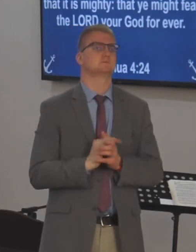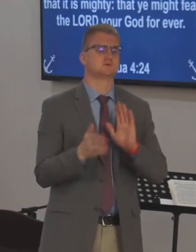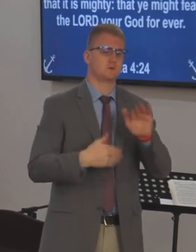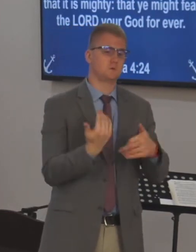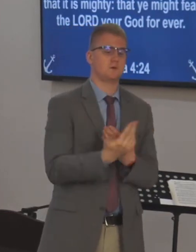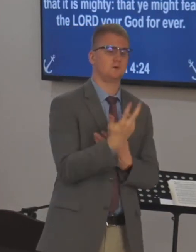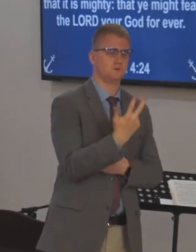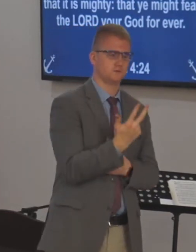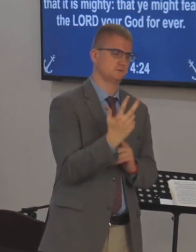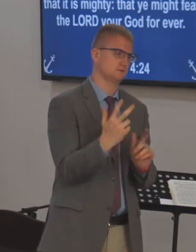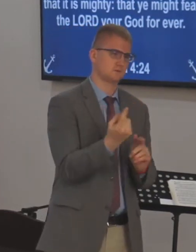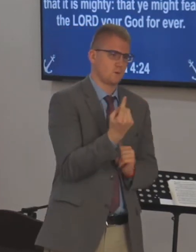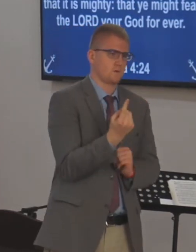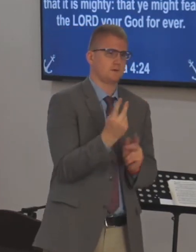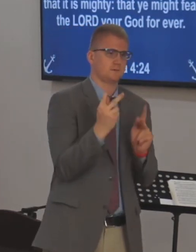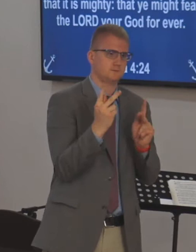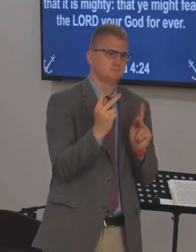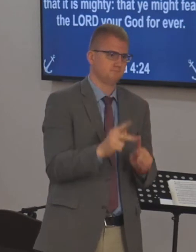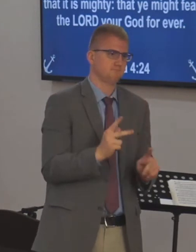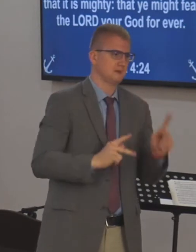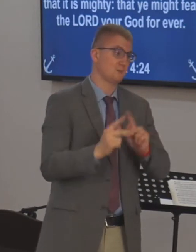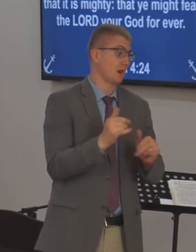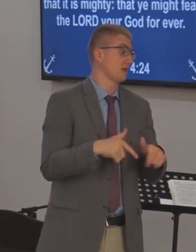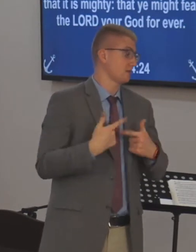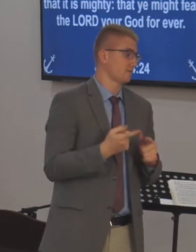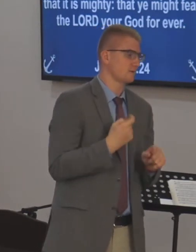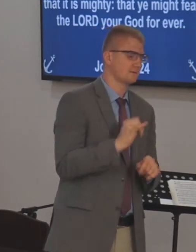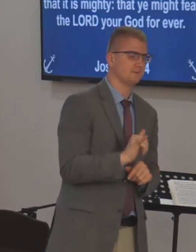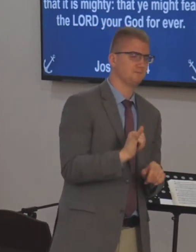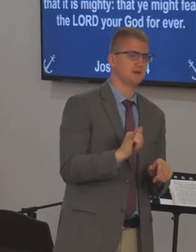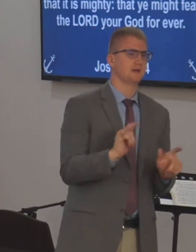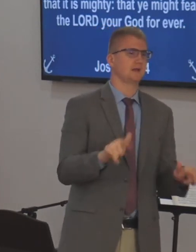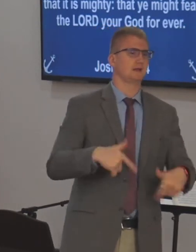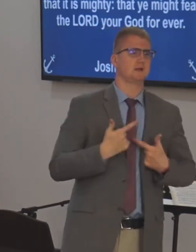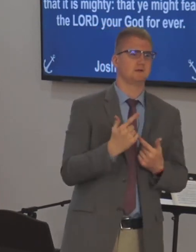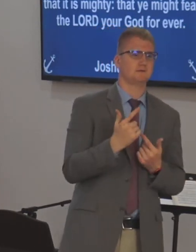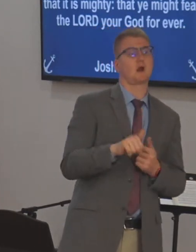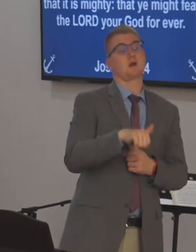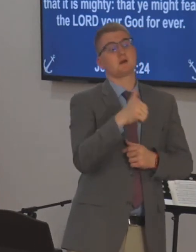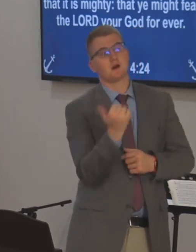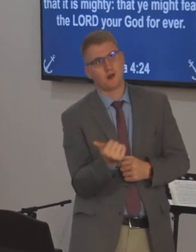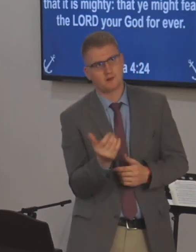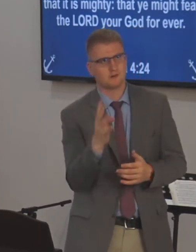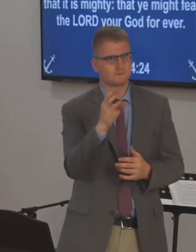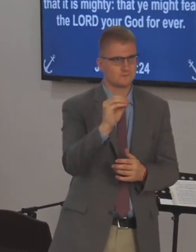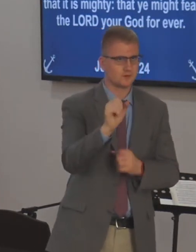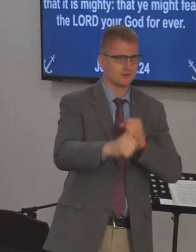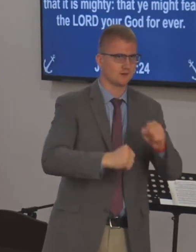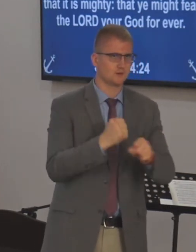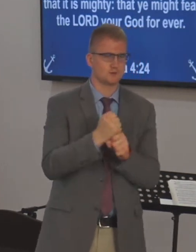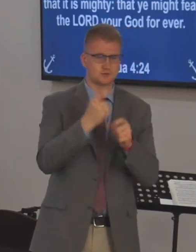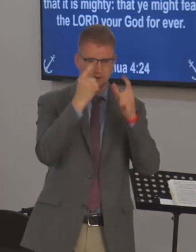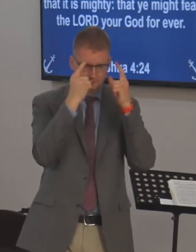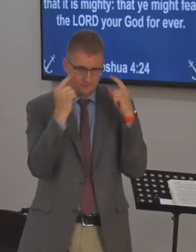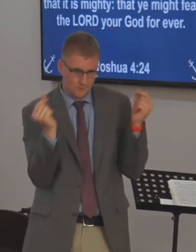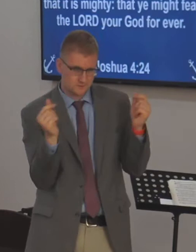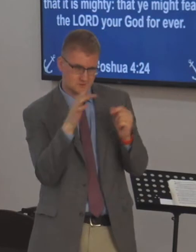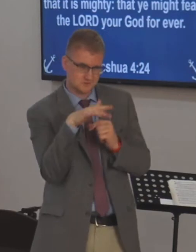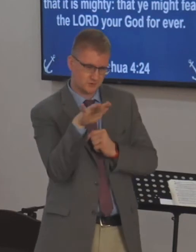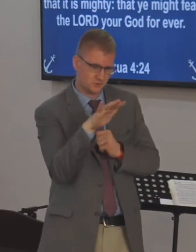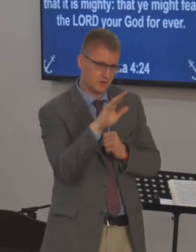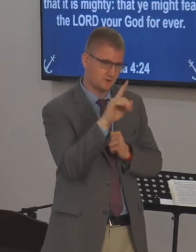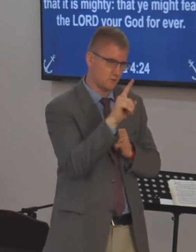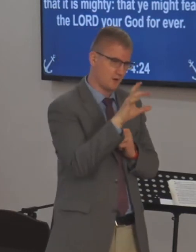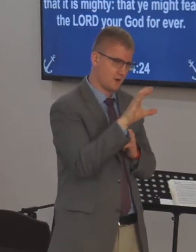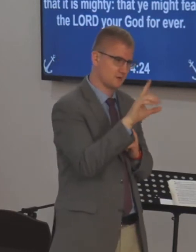and here they were, and then they spent another 40 years. And Moses is about at this time he's 120 years of